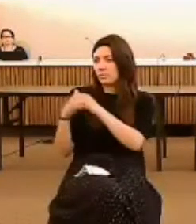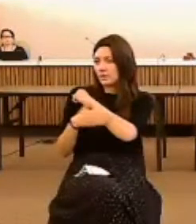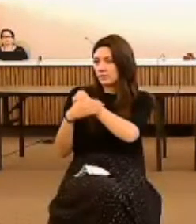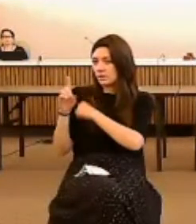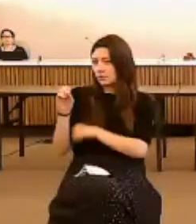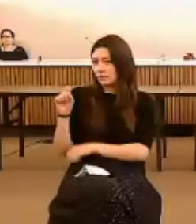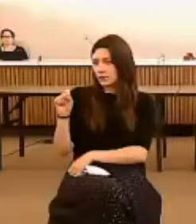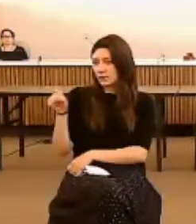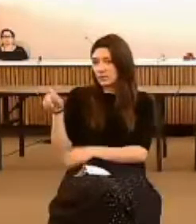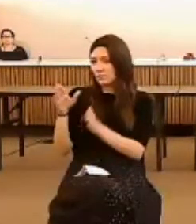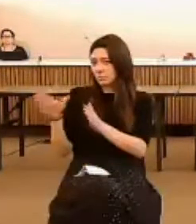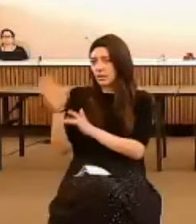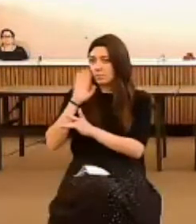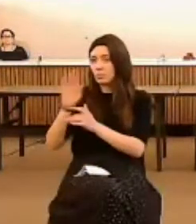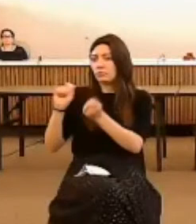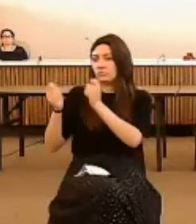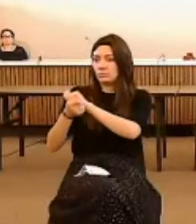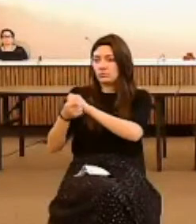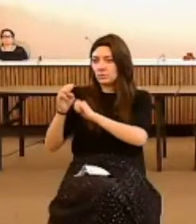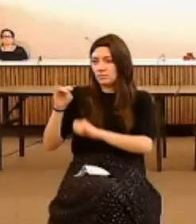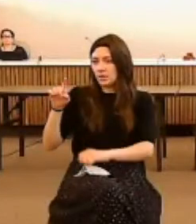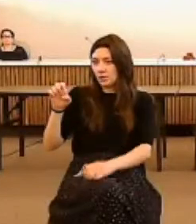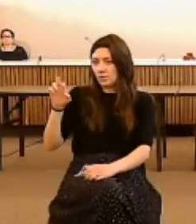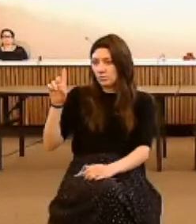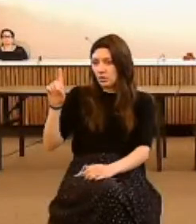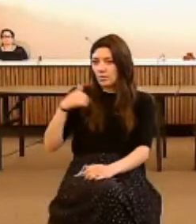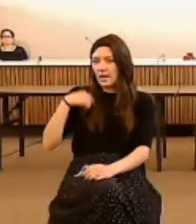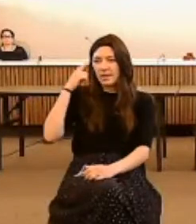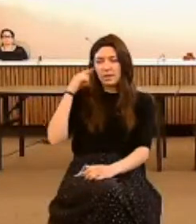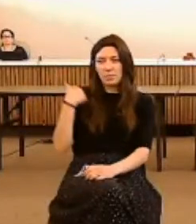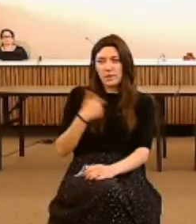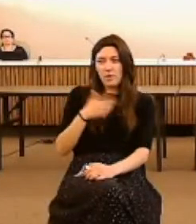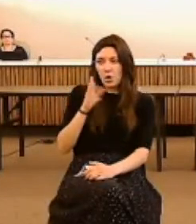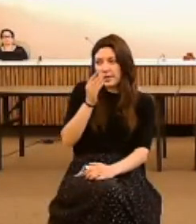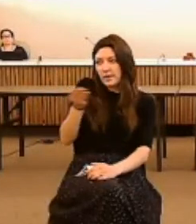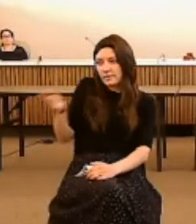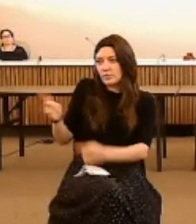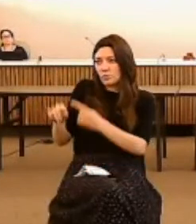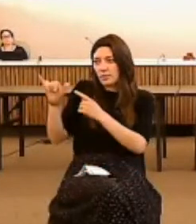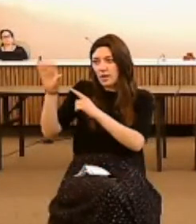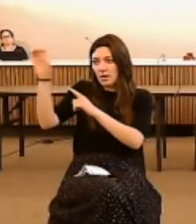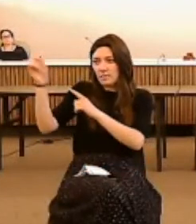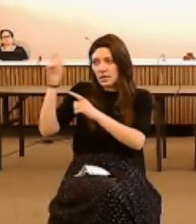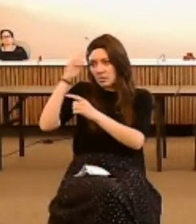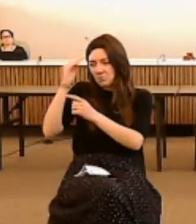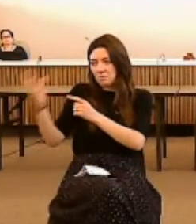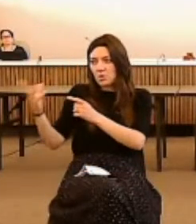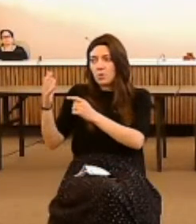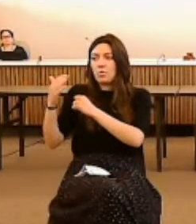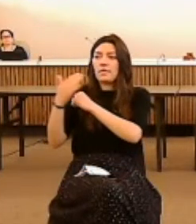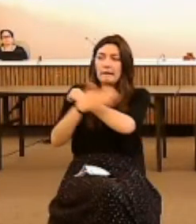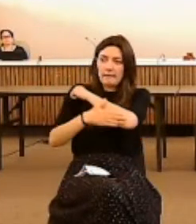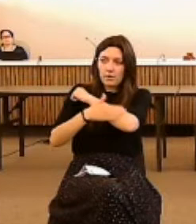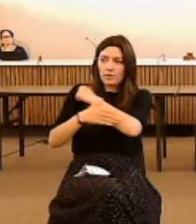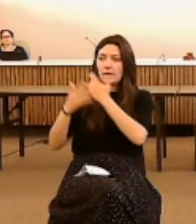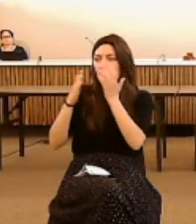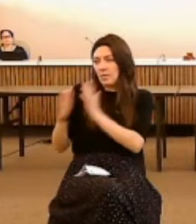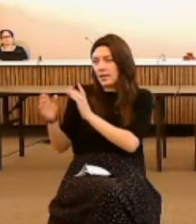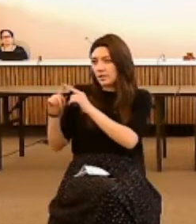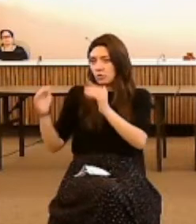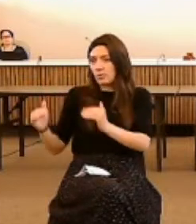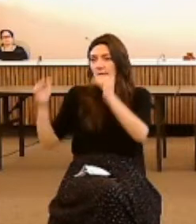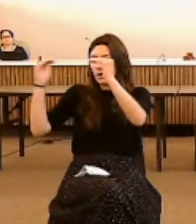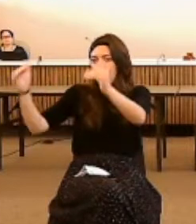Road. I believe we've even shared those with DDS. We've been in communication with them. County already has some plan to enhance Middle Road in